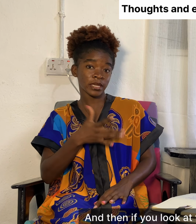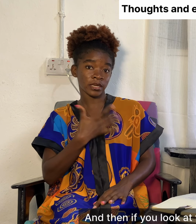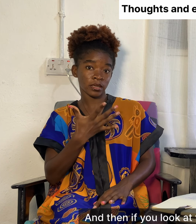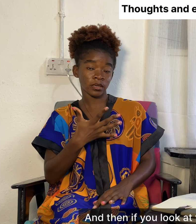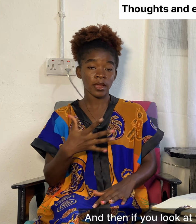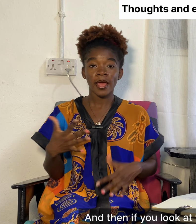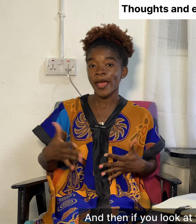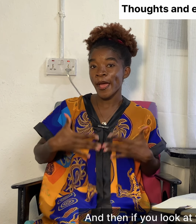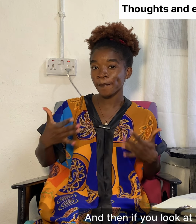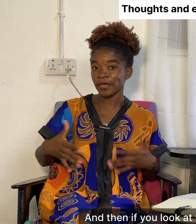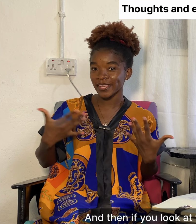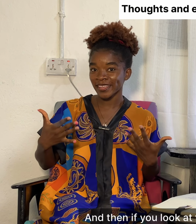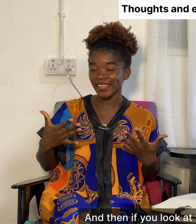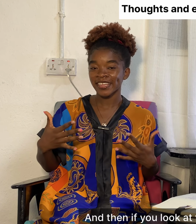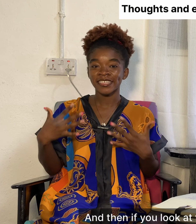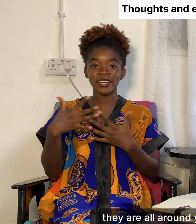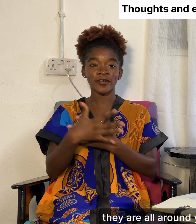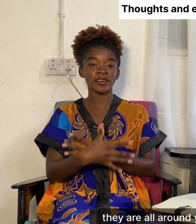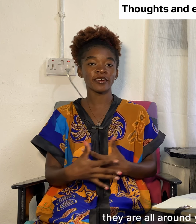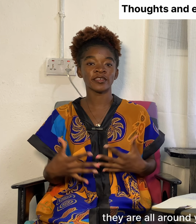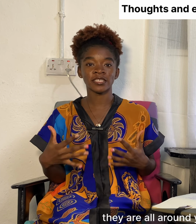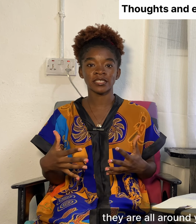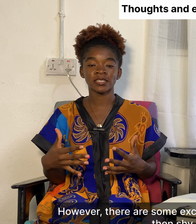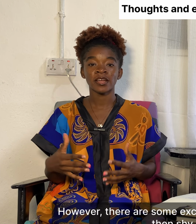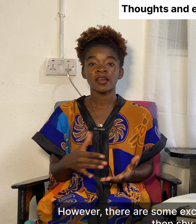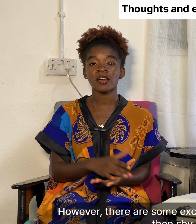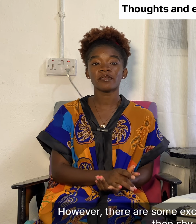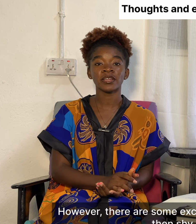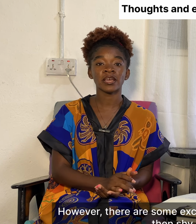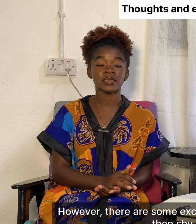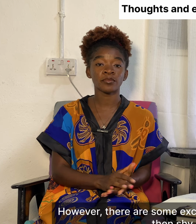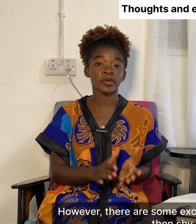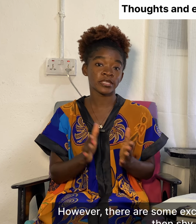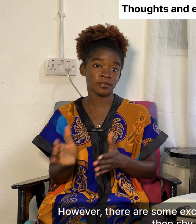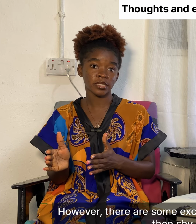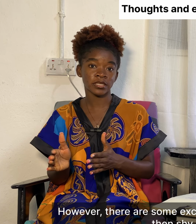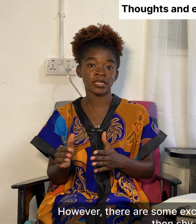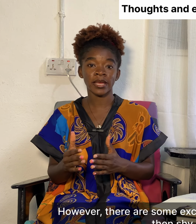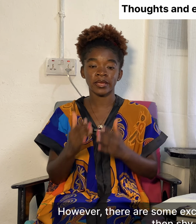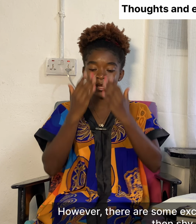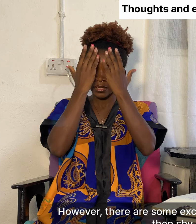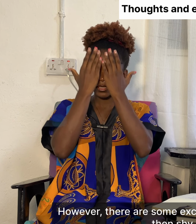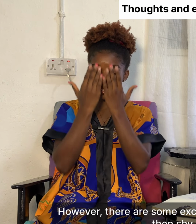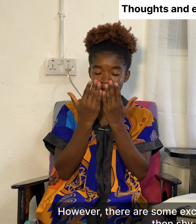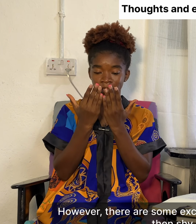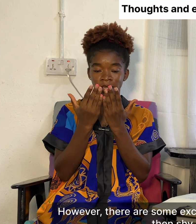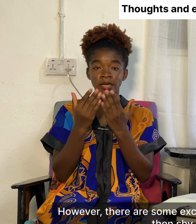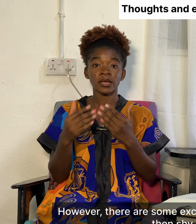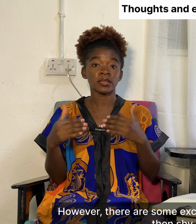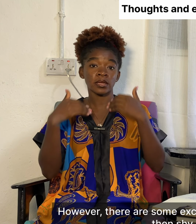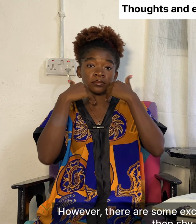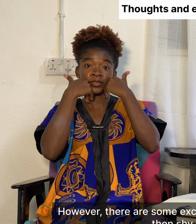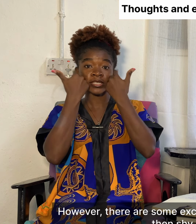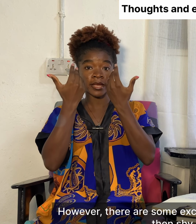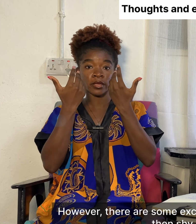feeling, happy, they are all around your chest. However, there are some exceptions like sad and then shy,